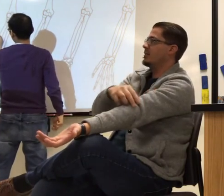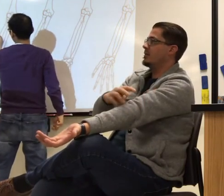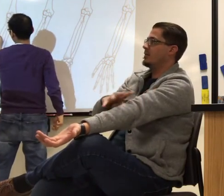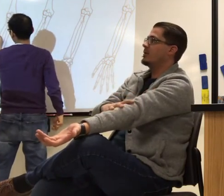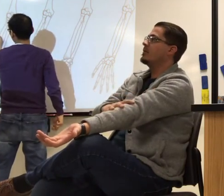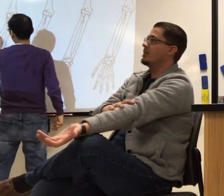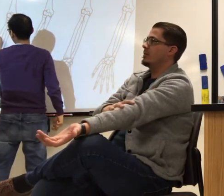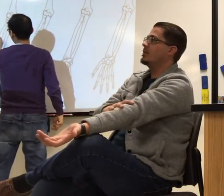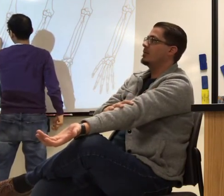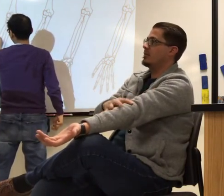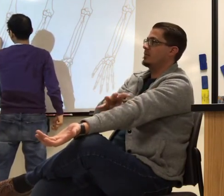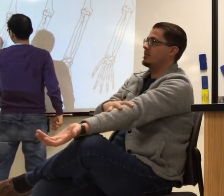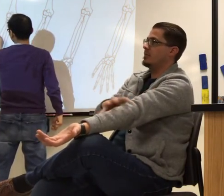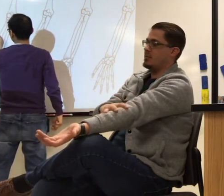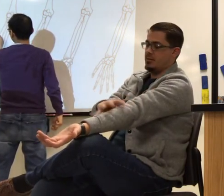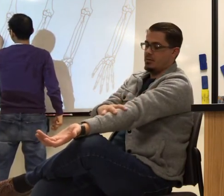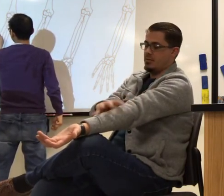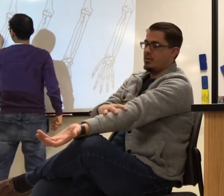here,